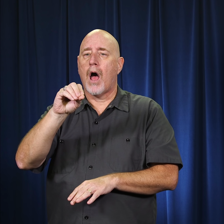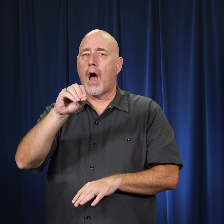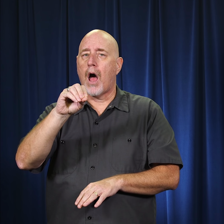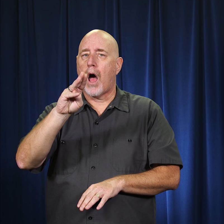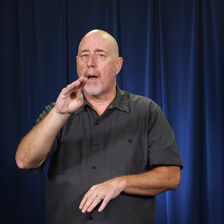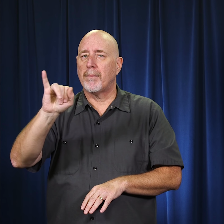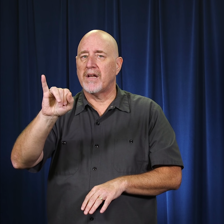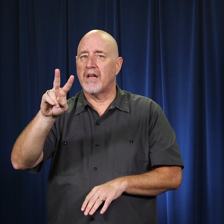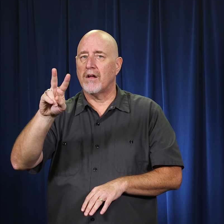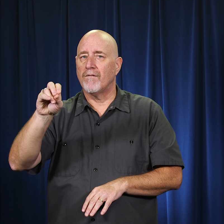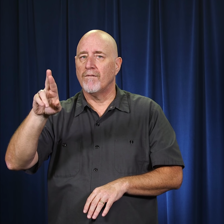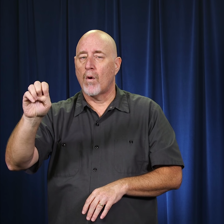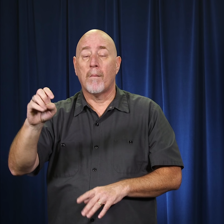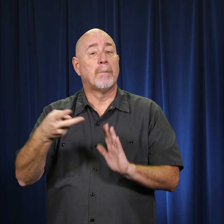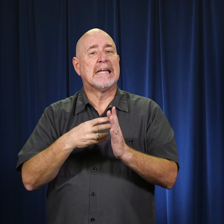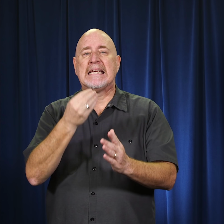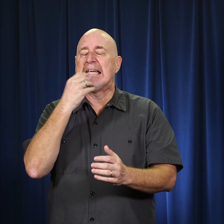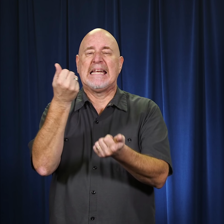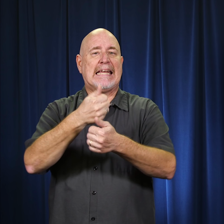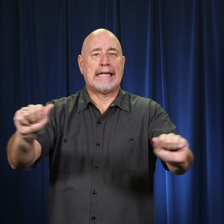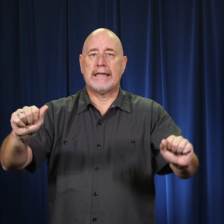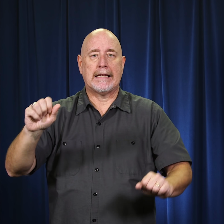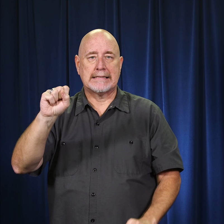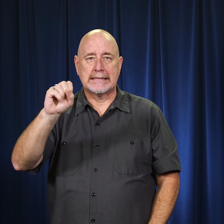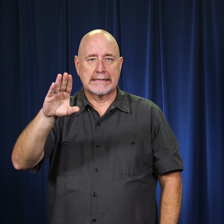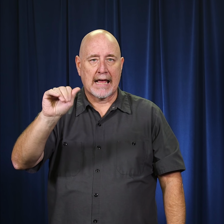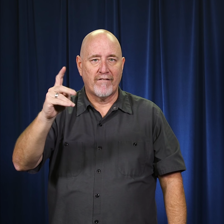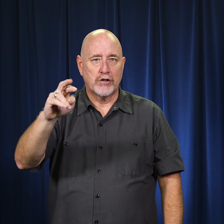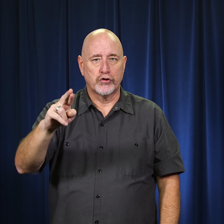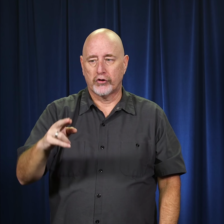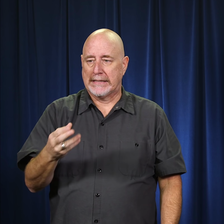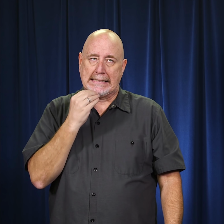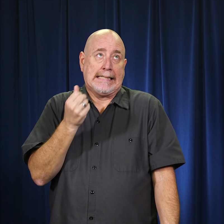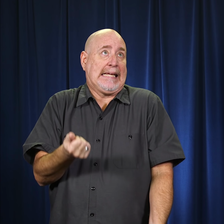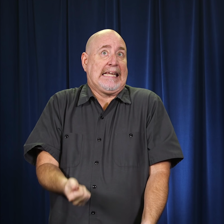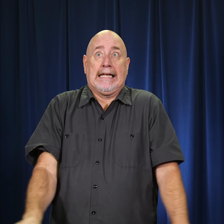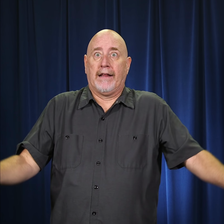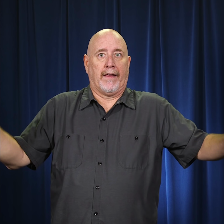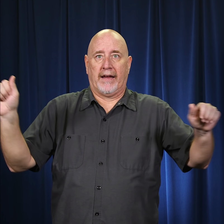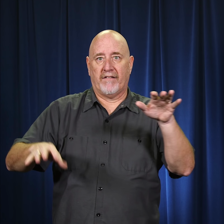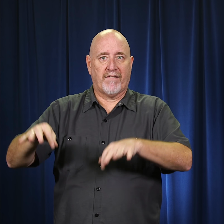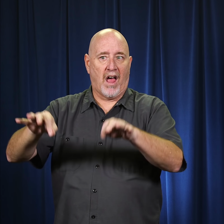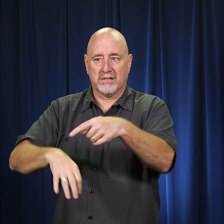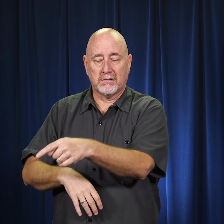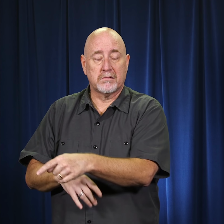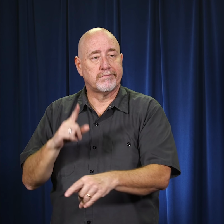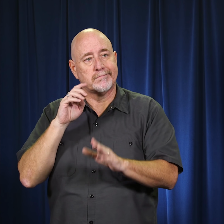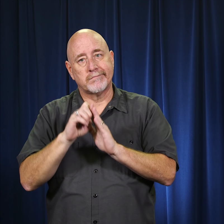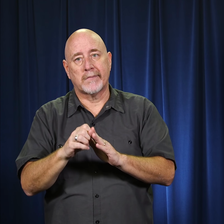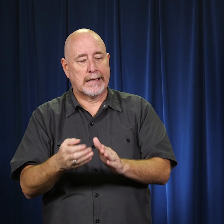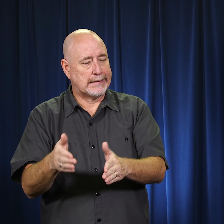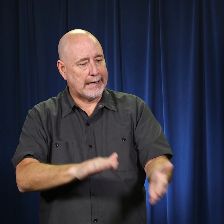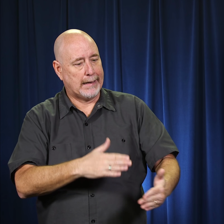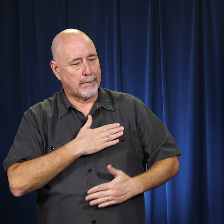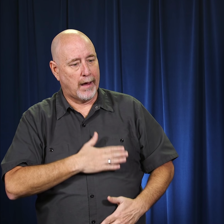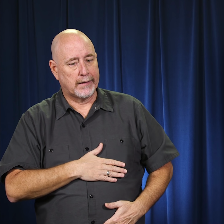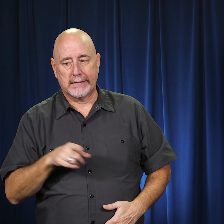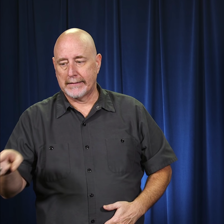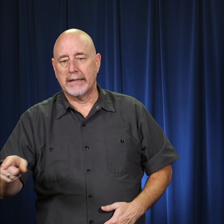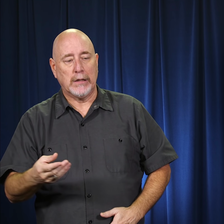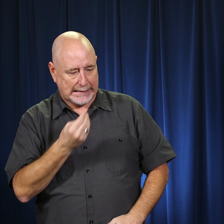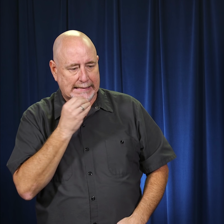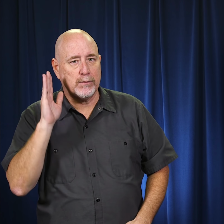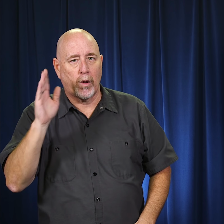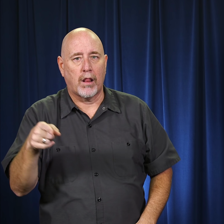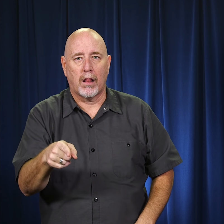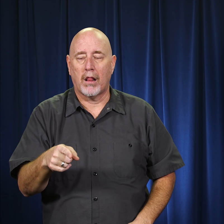is an omnivore. It will eat anything. It's a scavenger. It will take in whatever it finds. If it finds the carcass of a dead